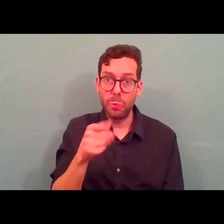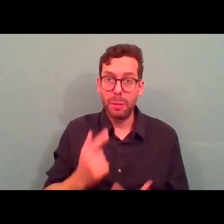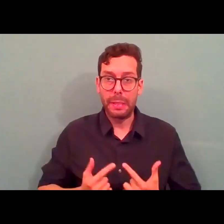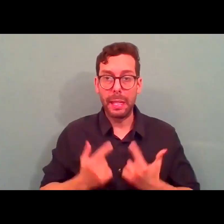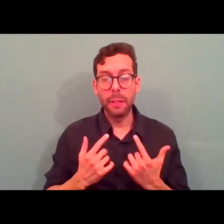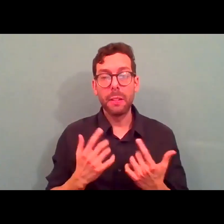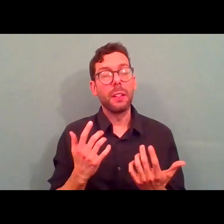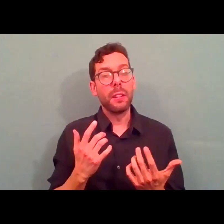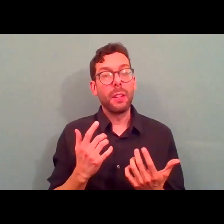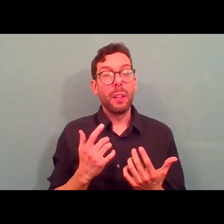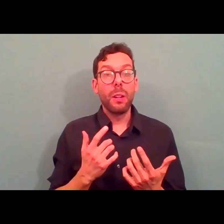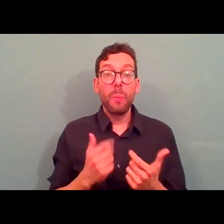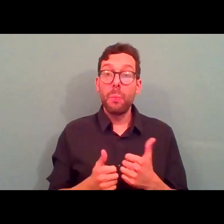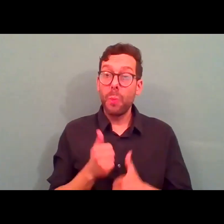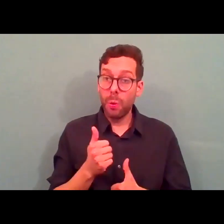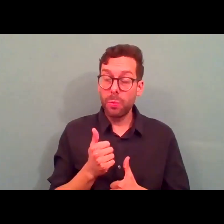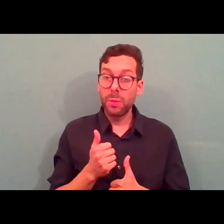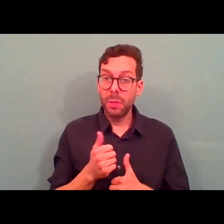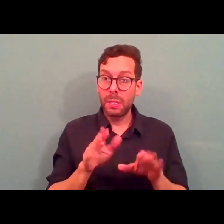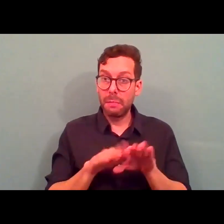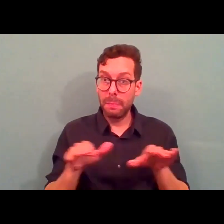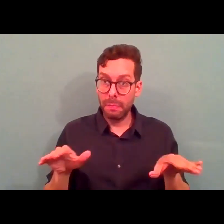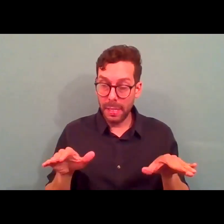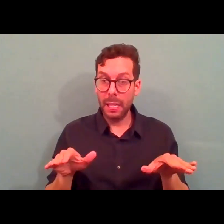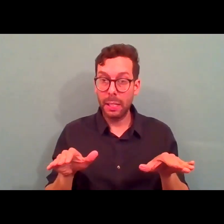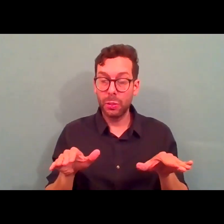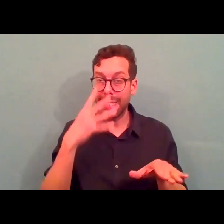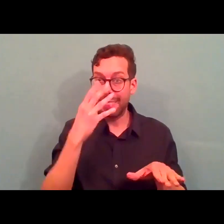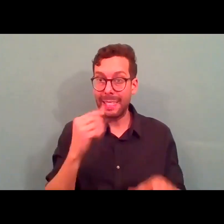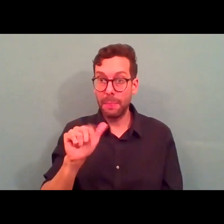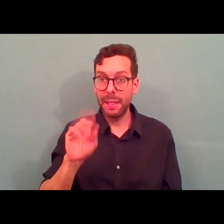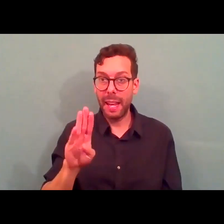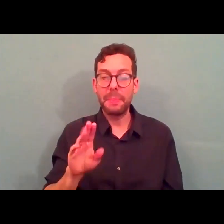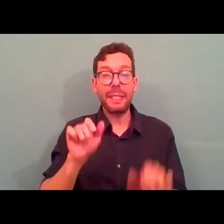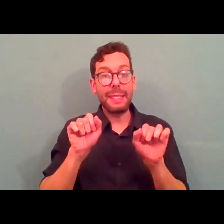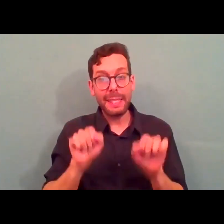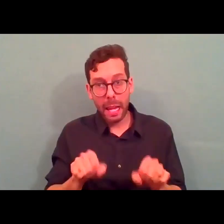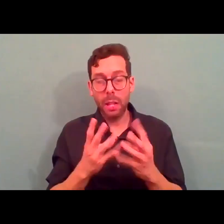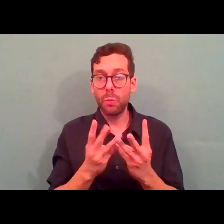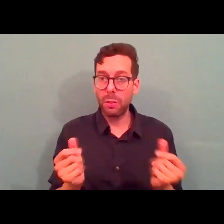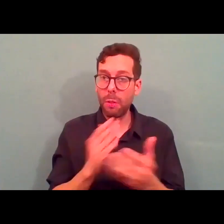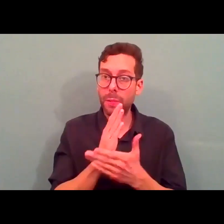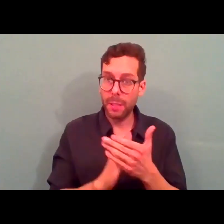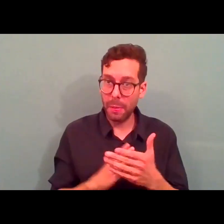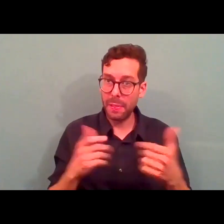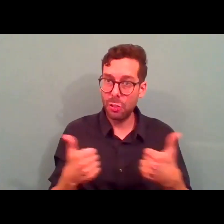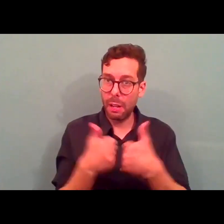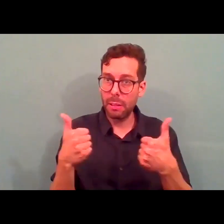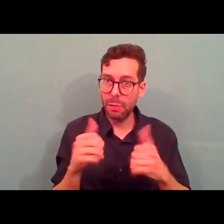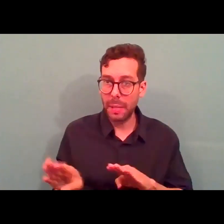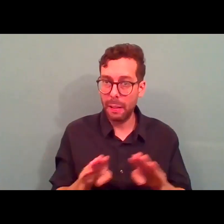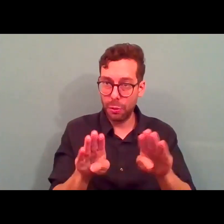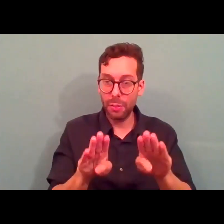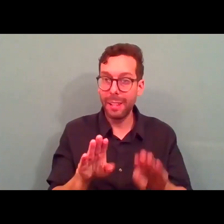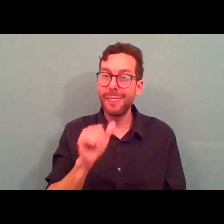Typically, most pediatric sleep labs are able to work through some of these challenging behaviors.